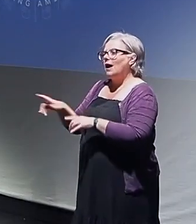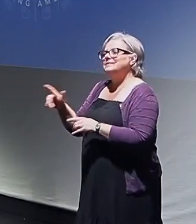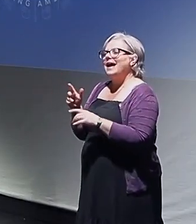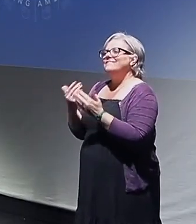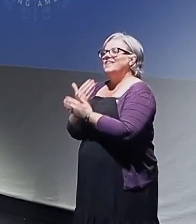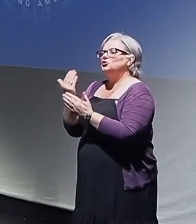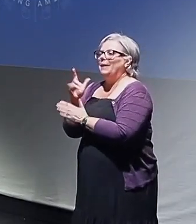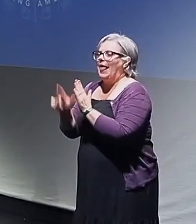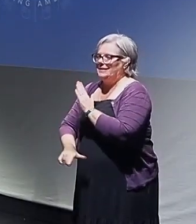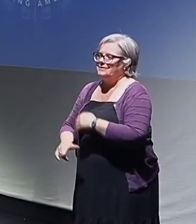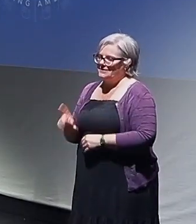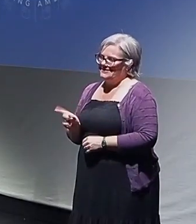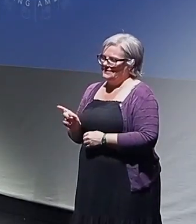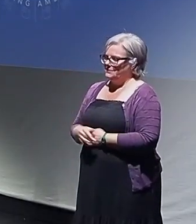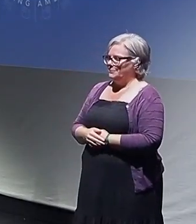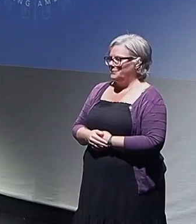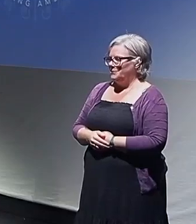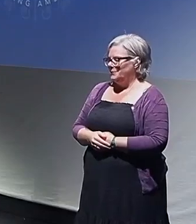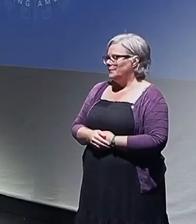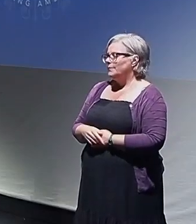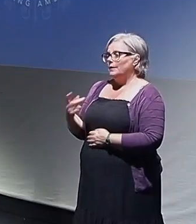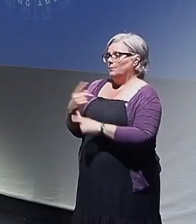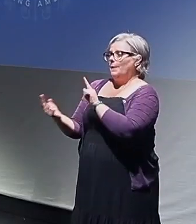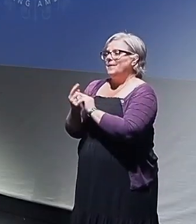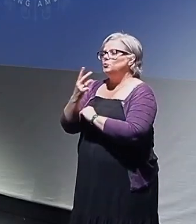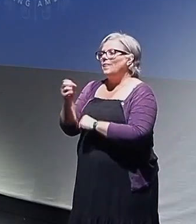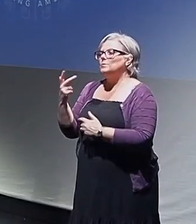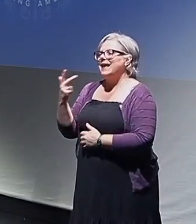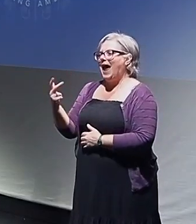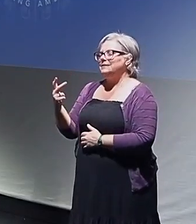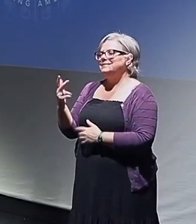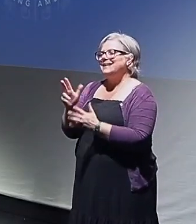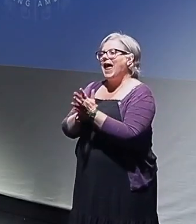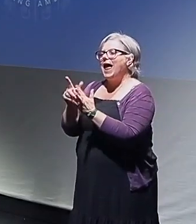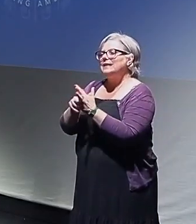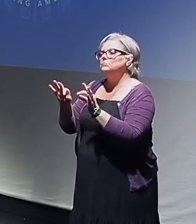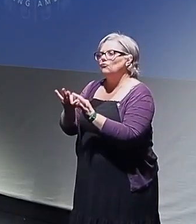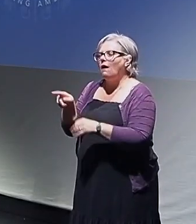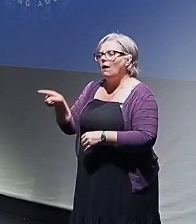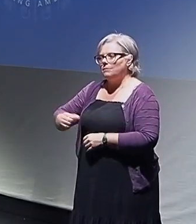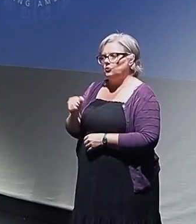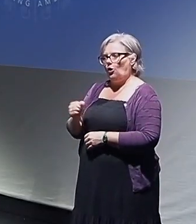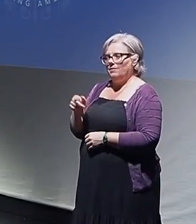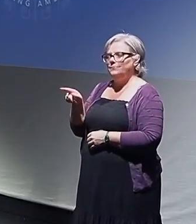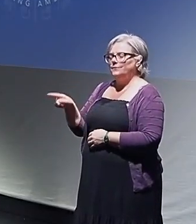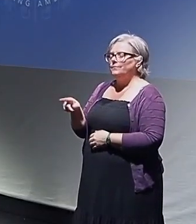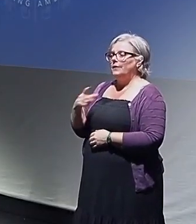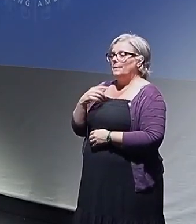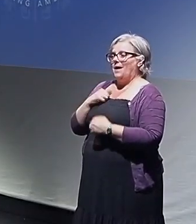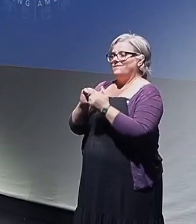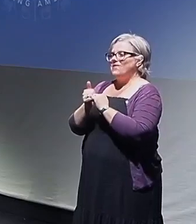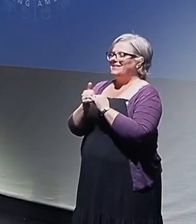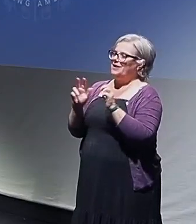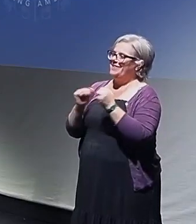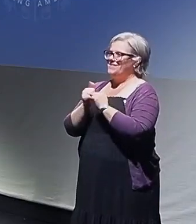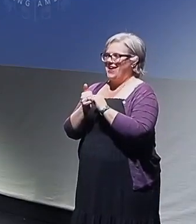Oh, fashionable late. Okay, fine. We met in 2008 in Edinburgh because my friend Tracy Emin, I say